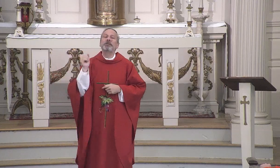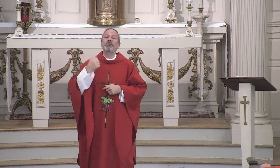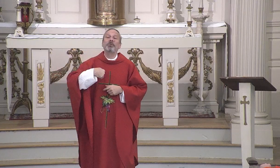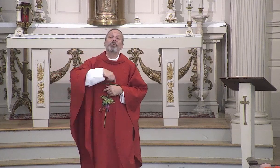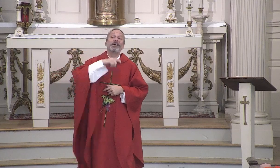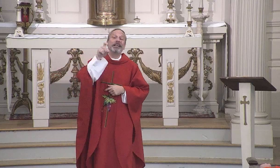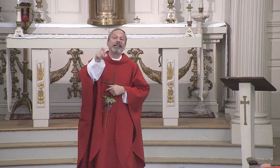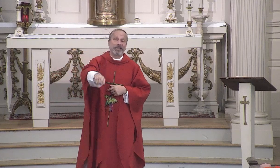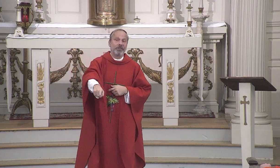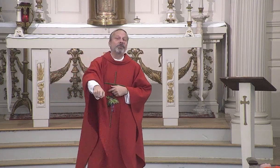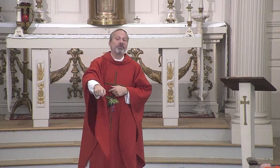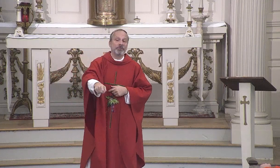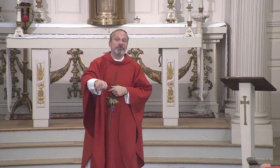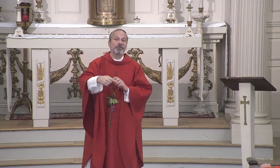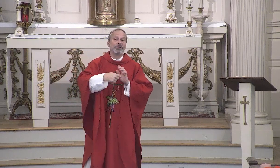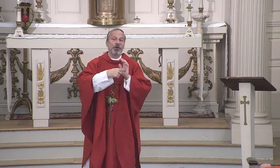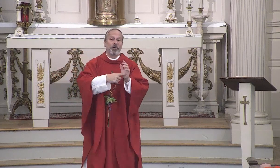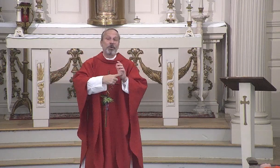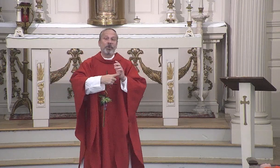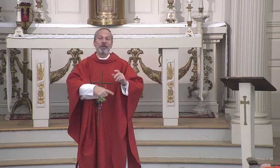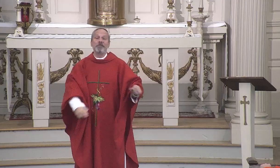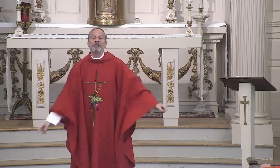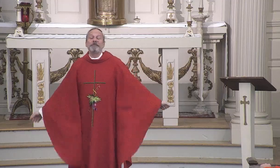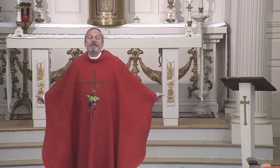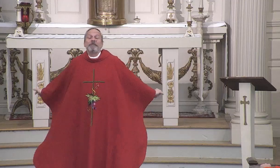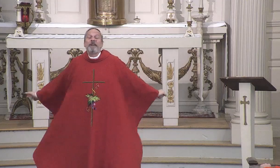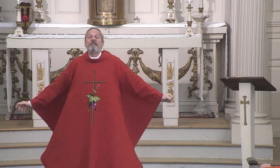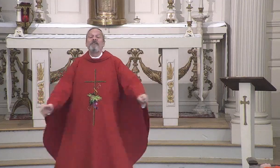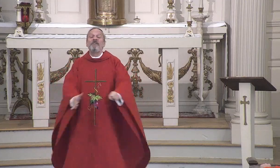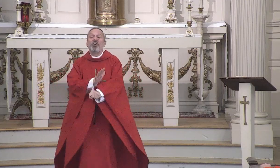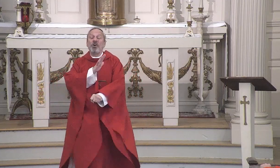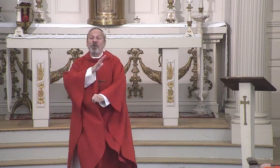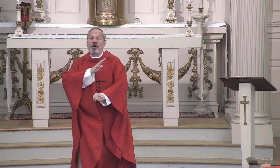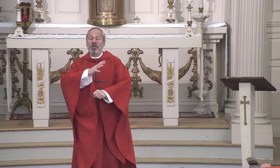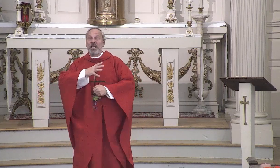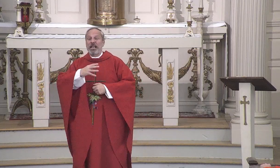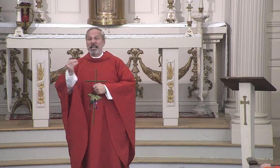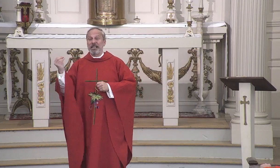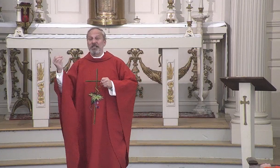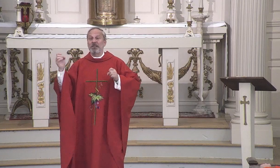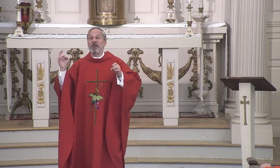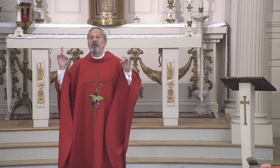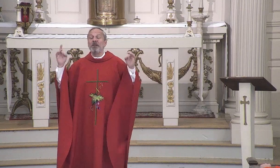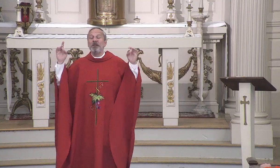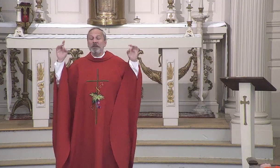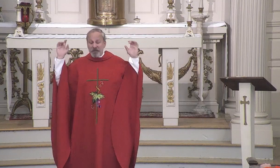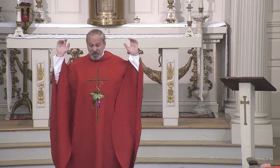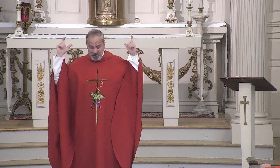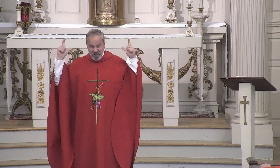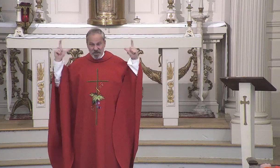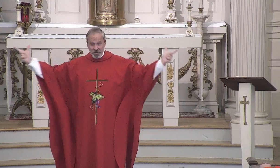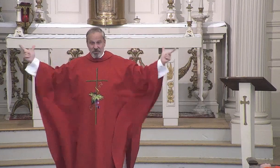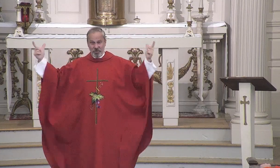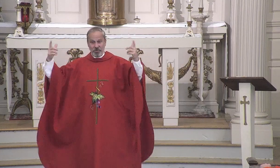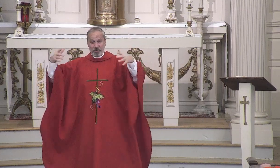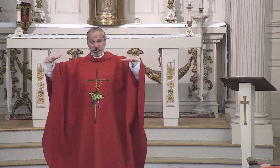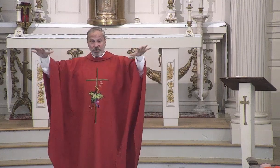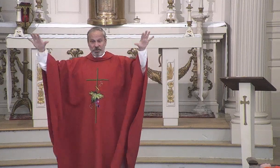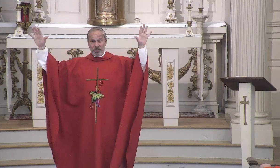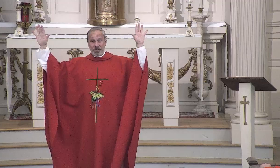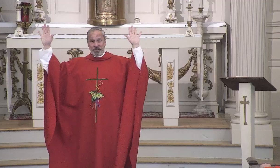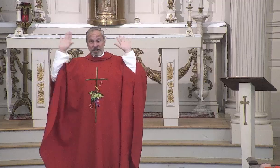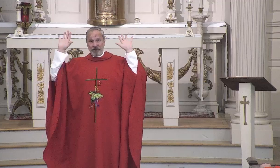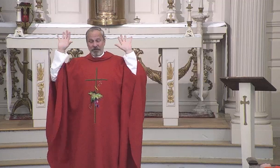labeled a hypocrite, we need to show our complete